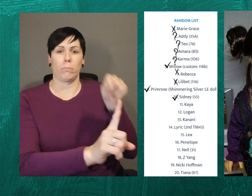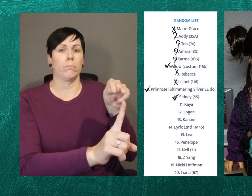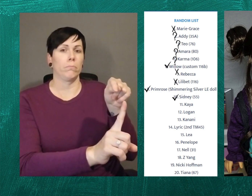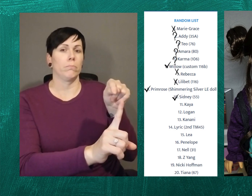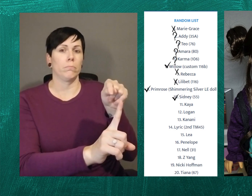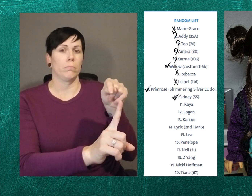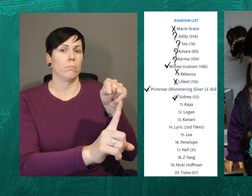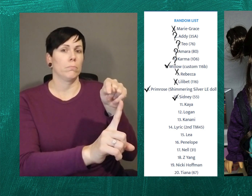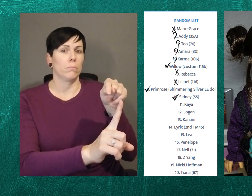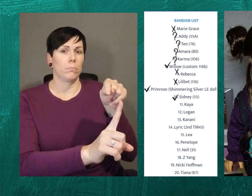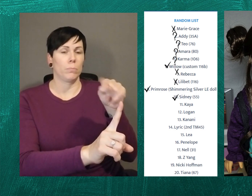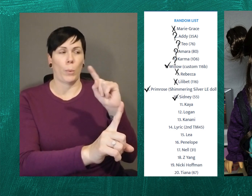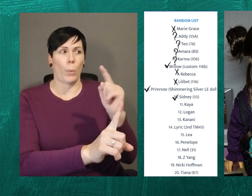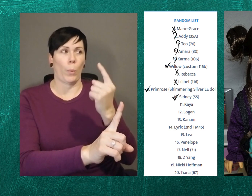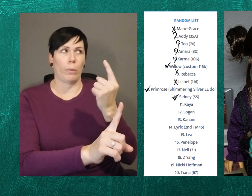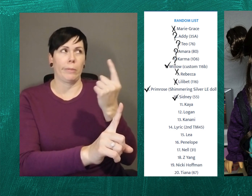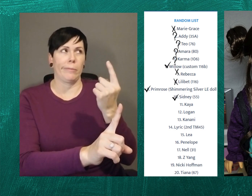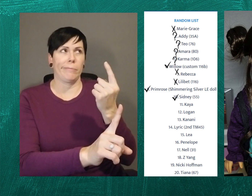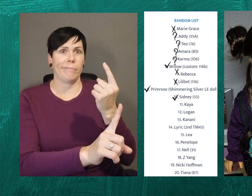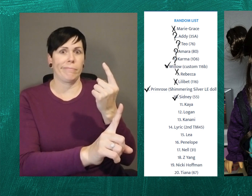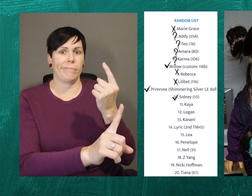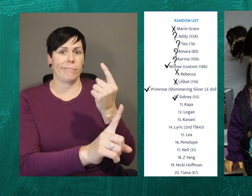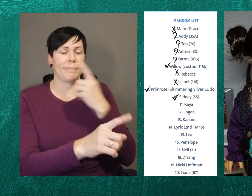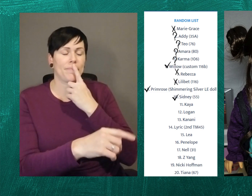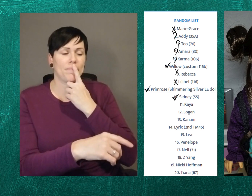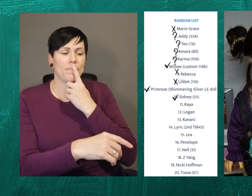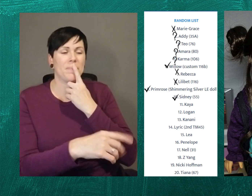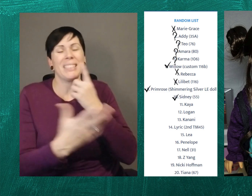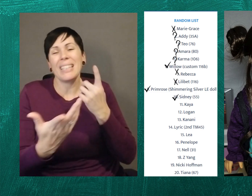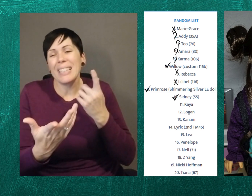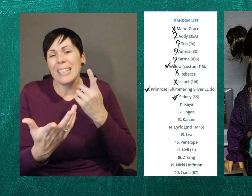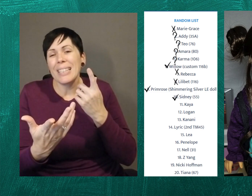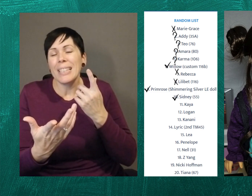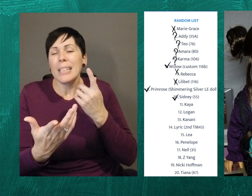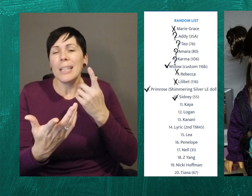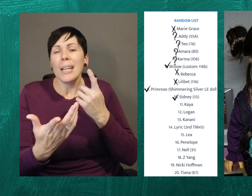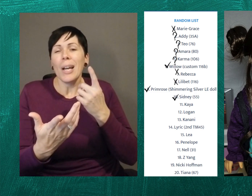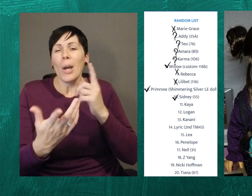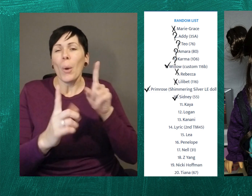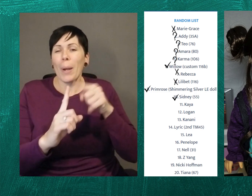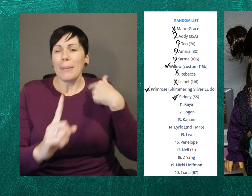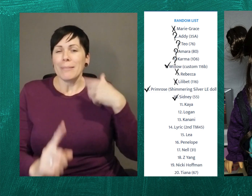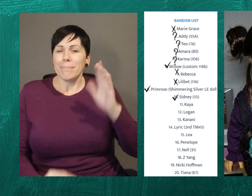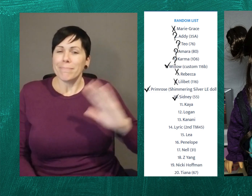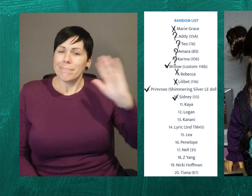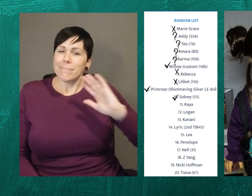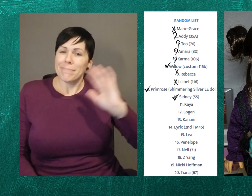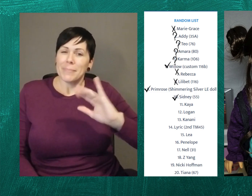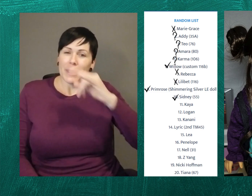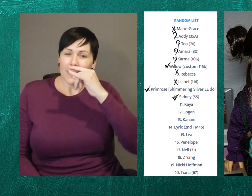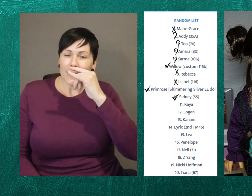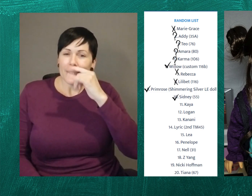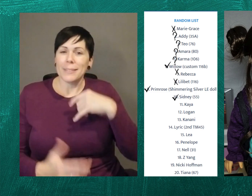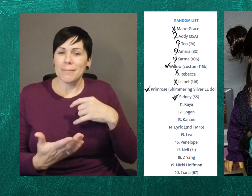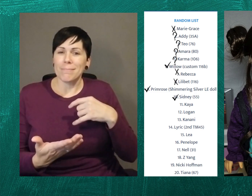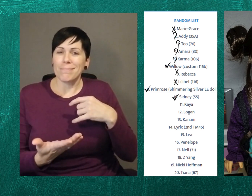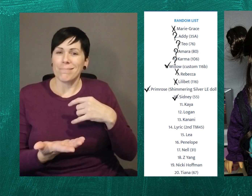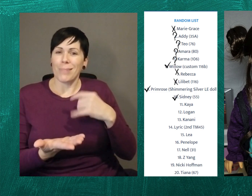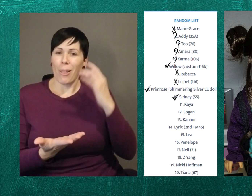But she just has sentimental value to me, and she represents what I looked like as a kid. And if I were a